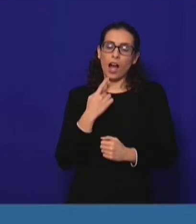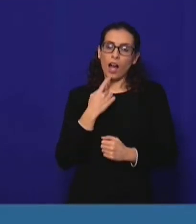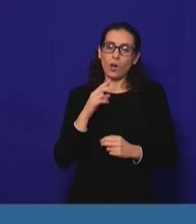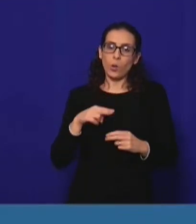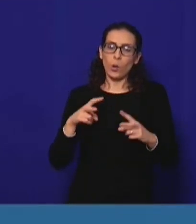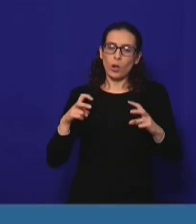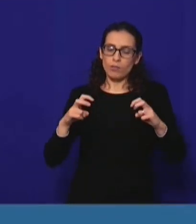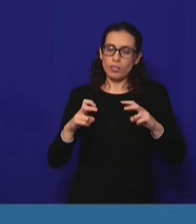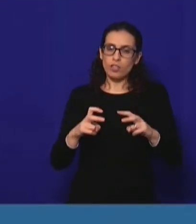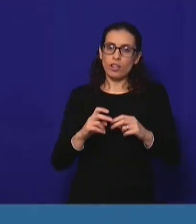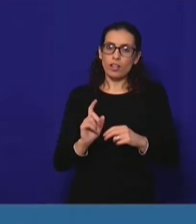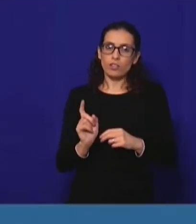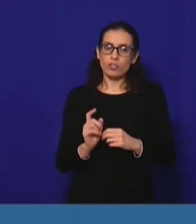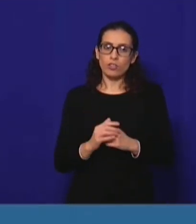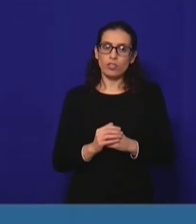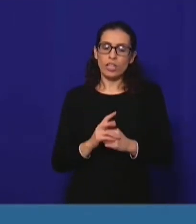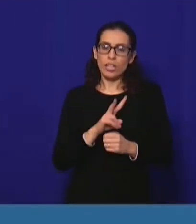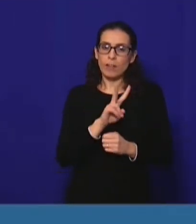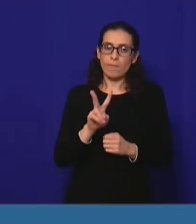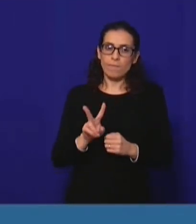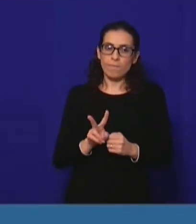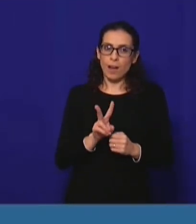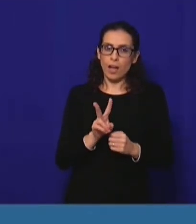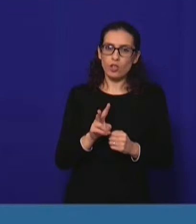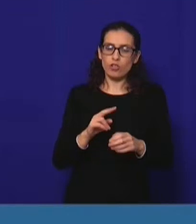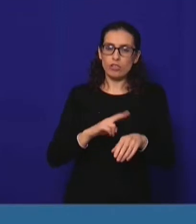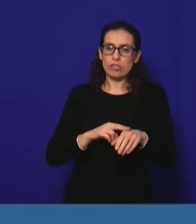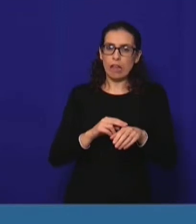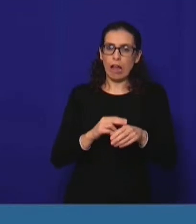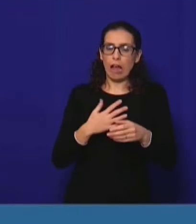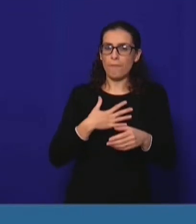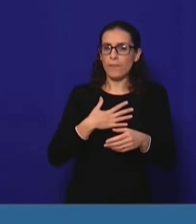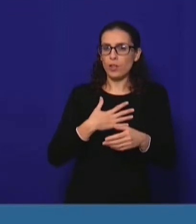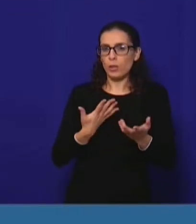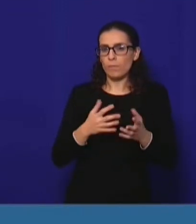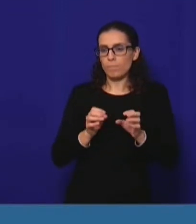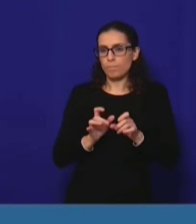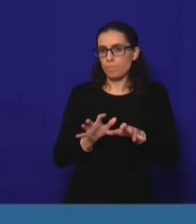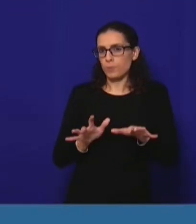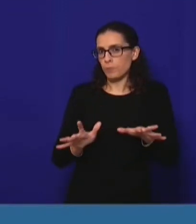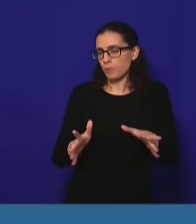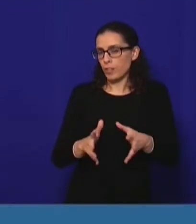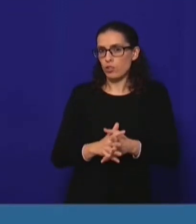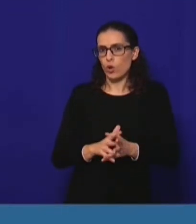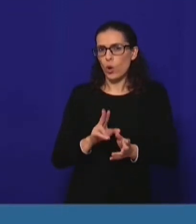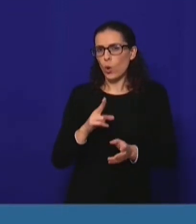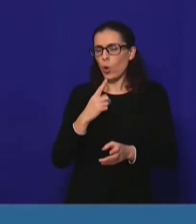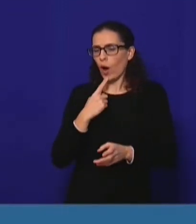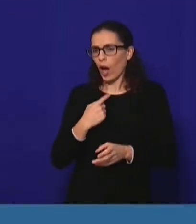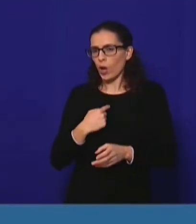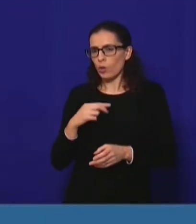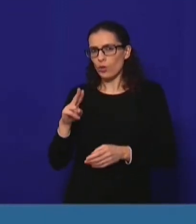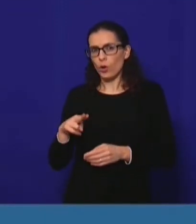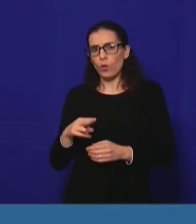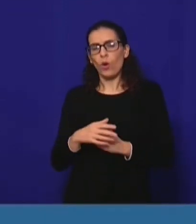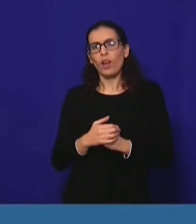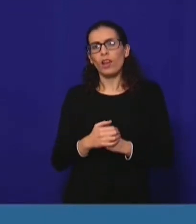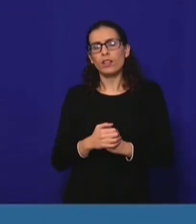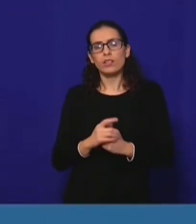fil-virus li jista' jaffettwa il-mod kif dan jinfirex. U barra minn hekk waslunna anke xi telefonati